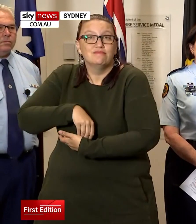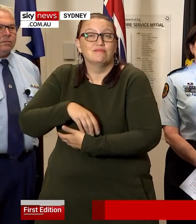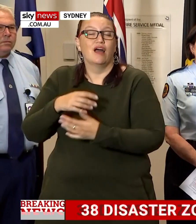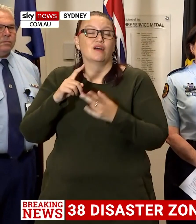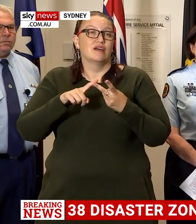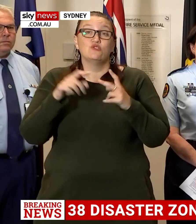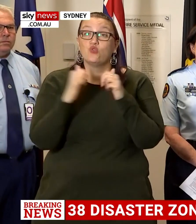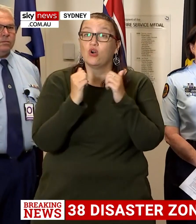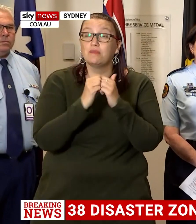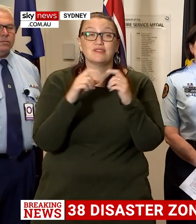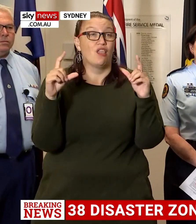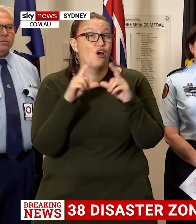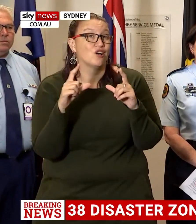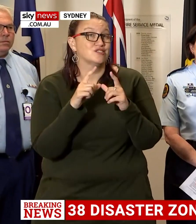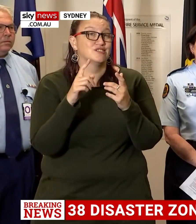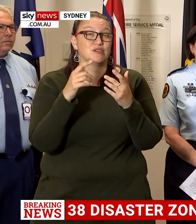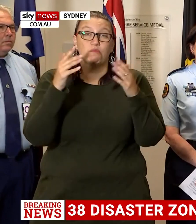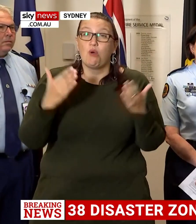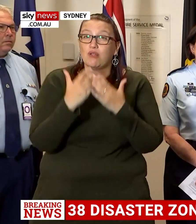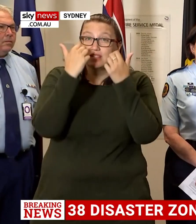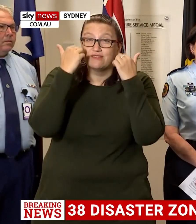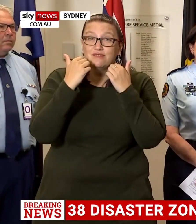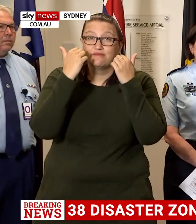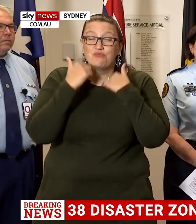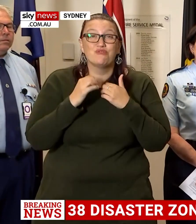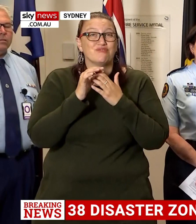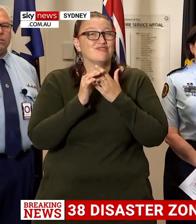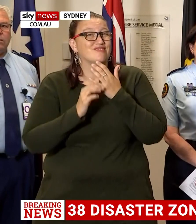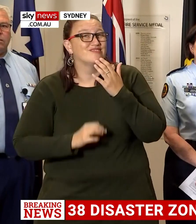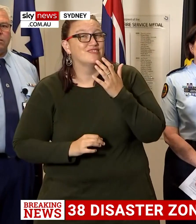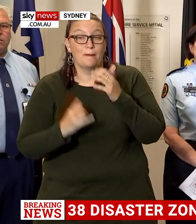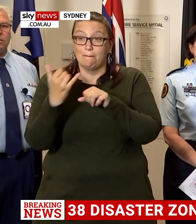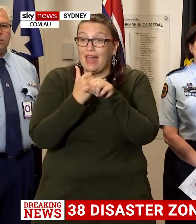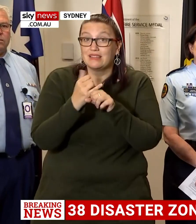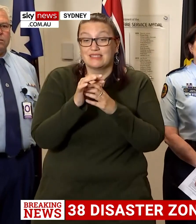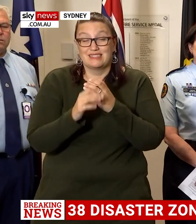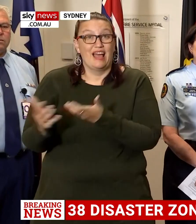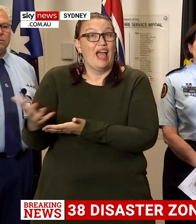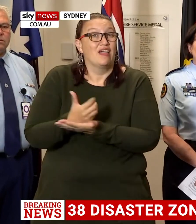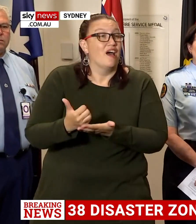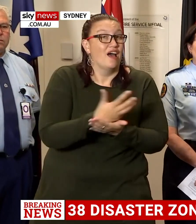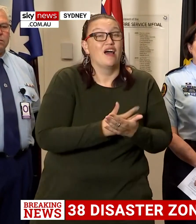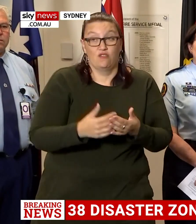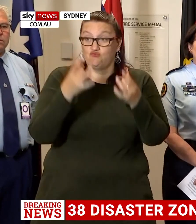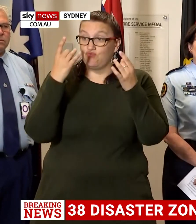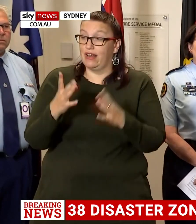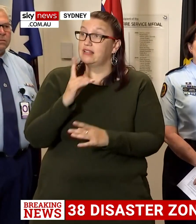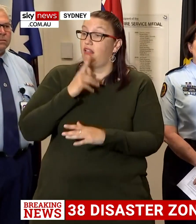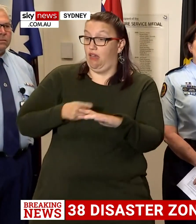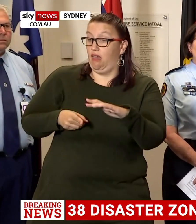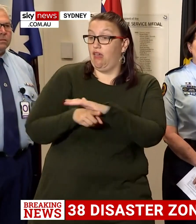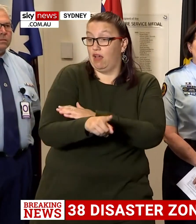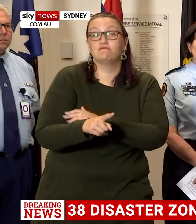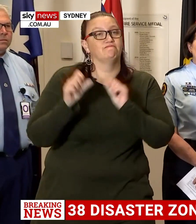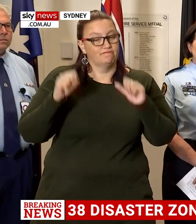really important. And I'm just grateful to all the workers, all the volunteers, all our frontline people who have saved lives and